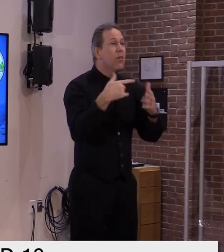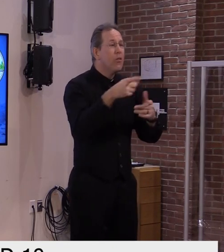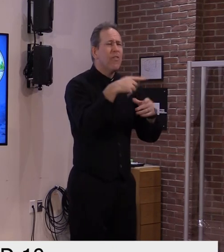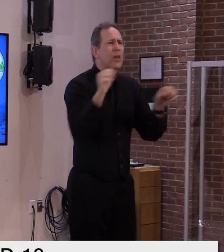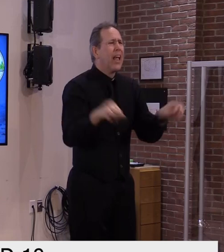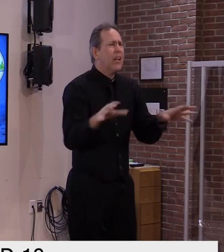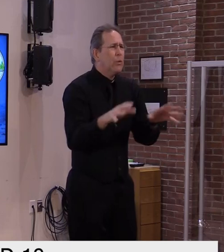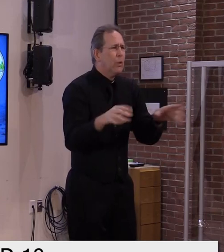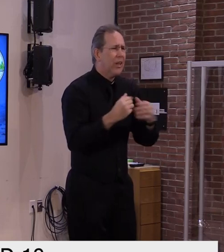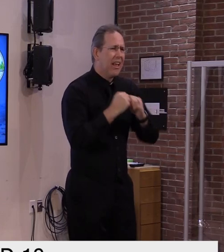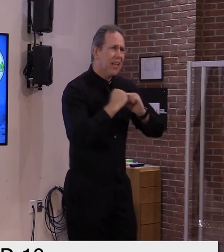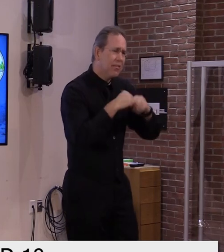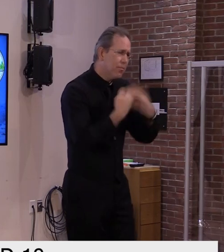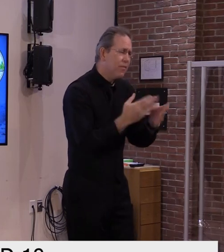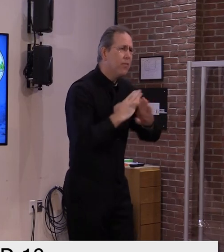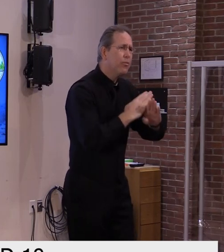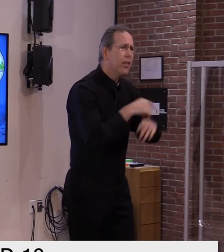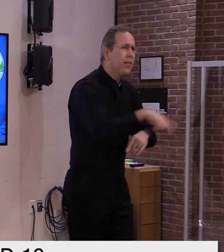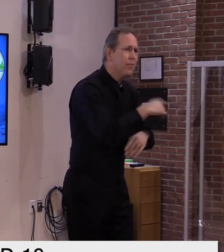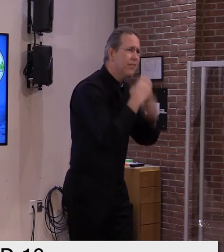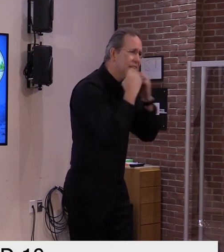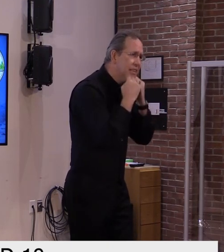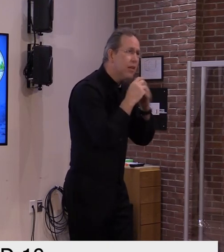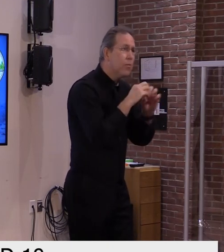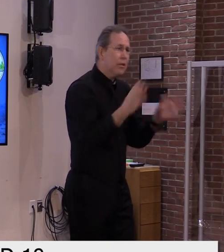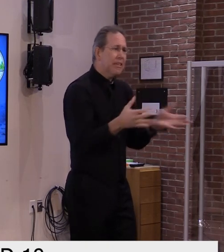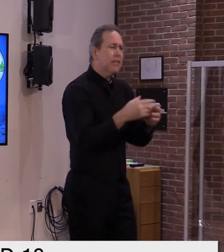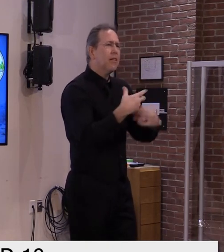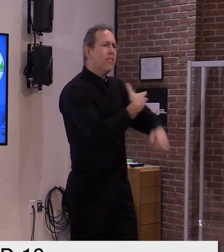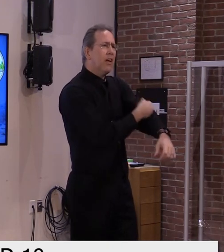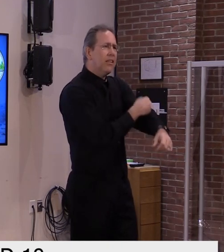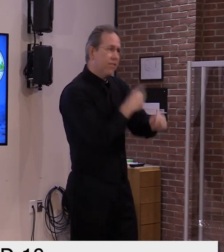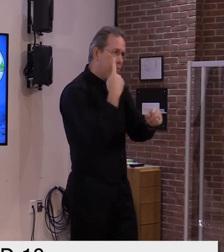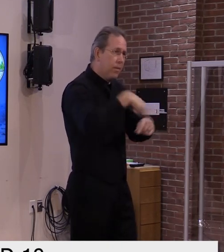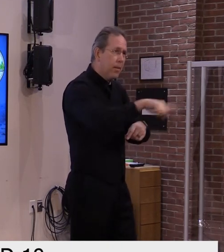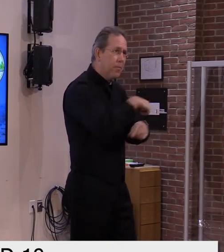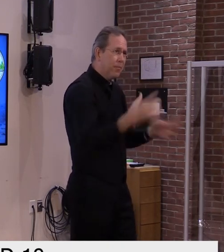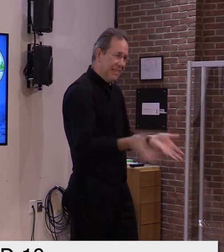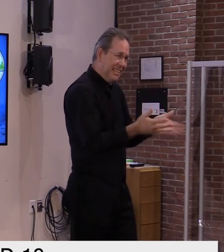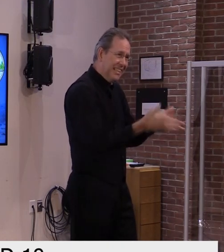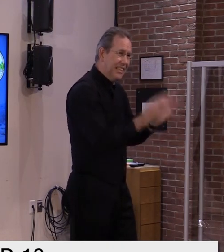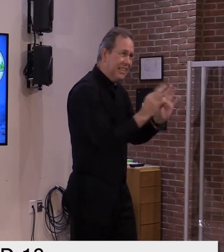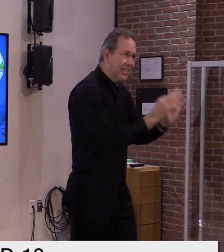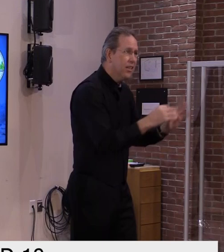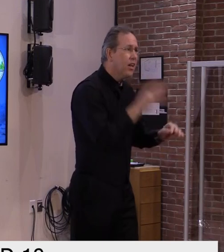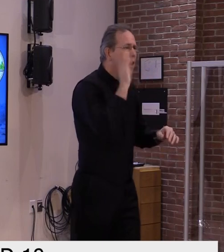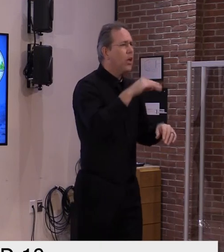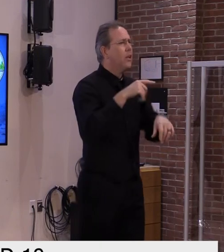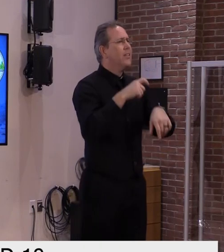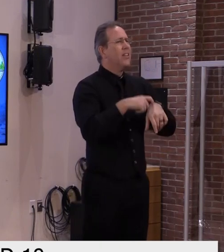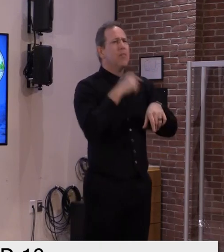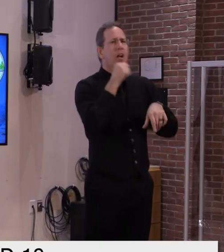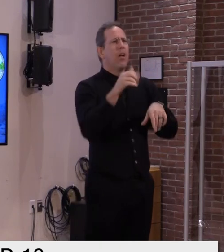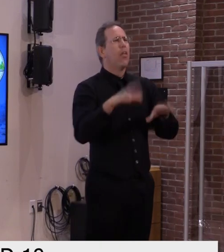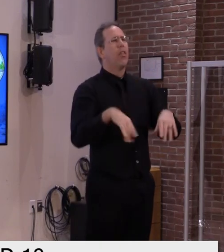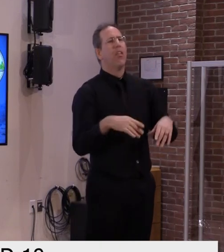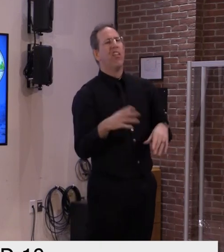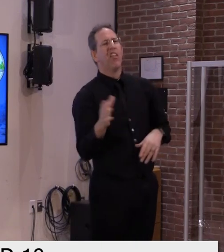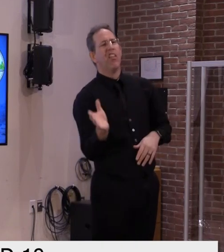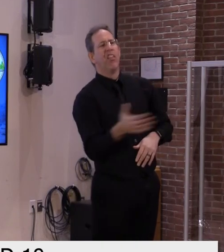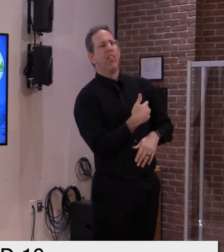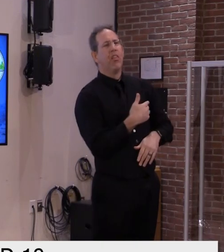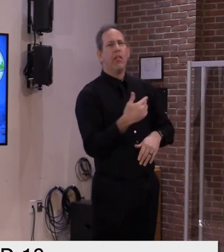be vaccinated. Now is not the time to let up on our work to slow the spread of the virus. The actions we